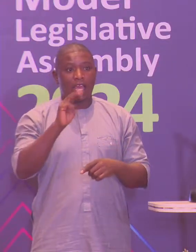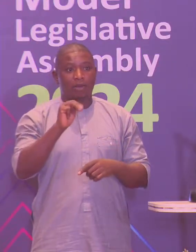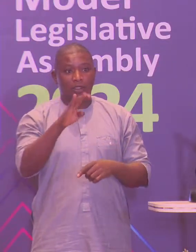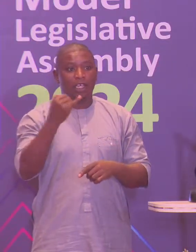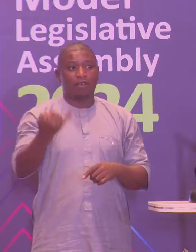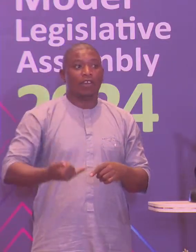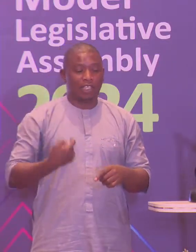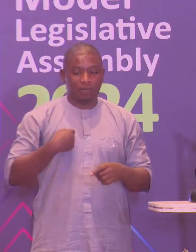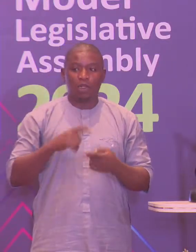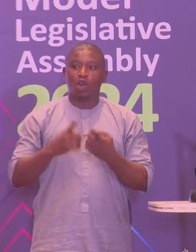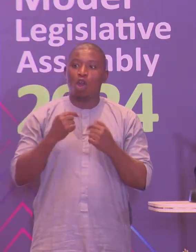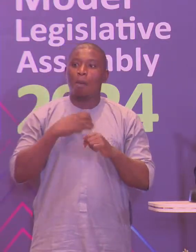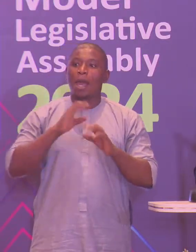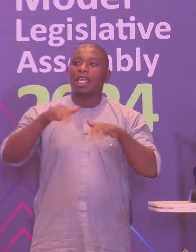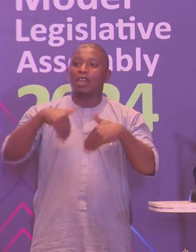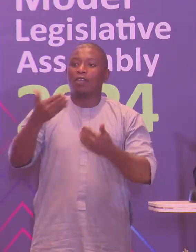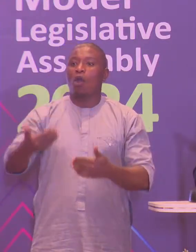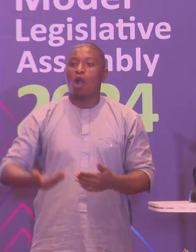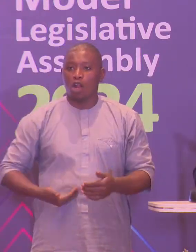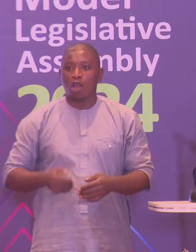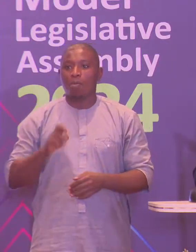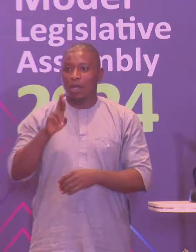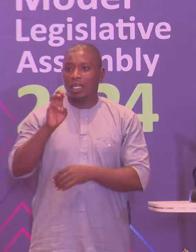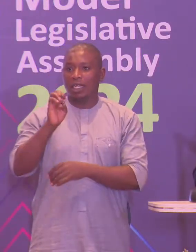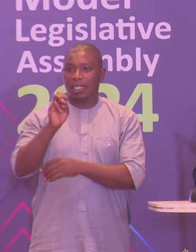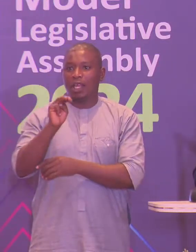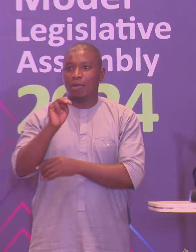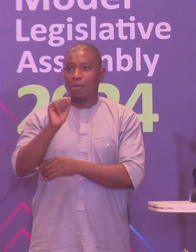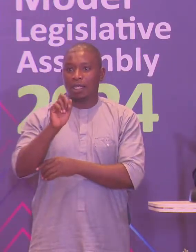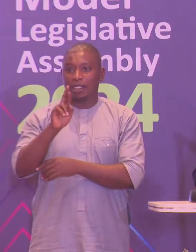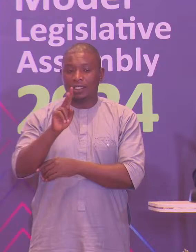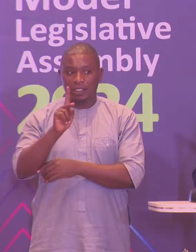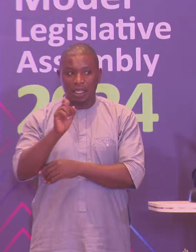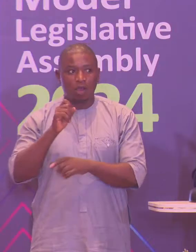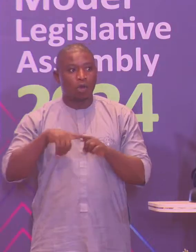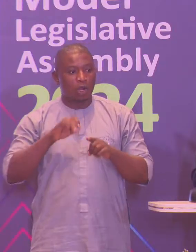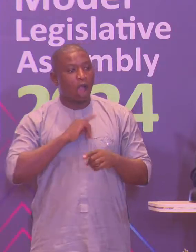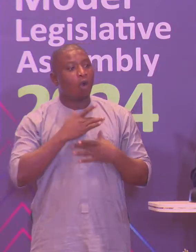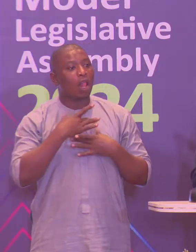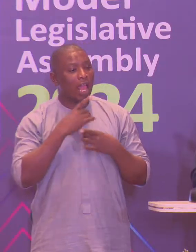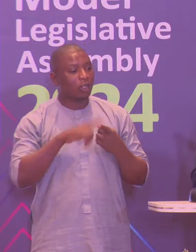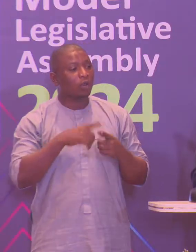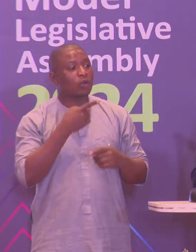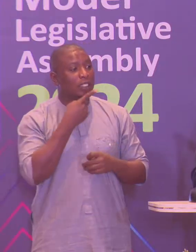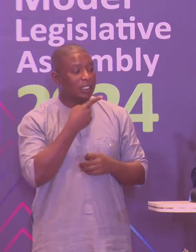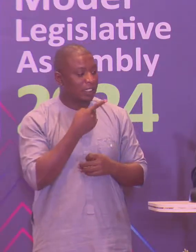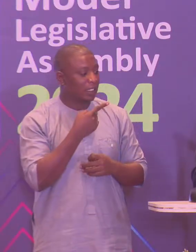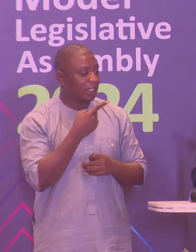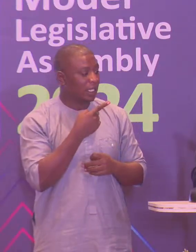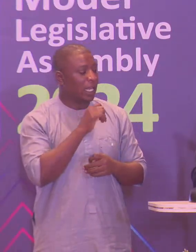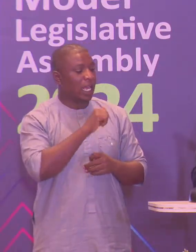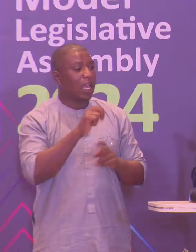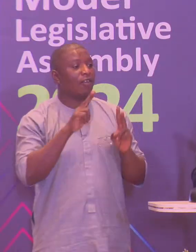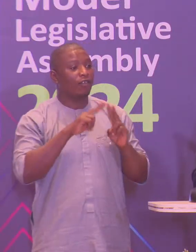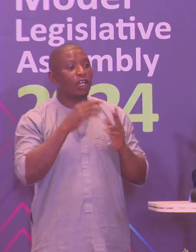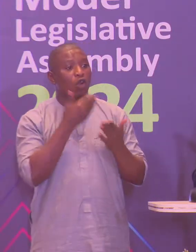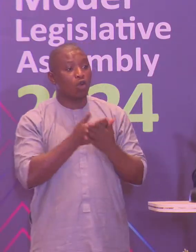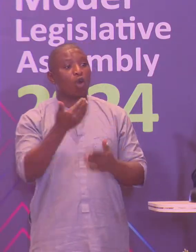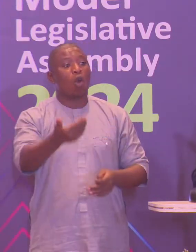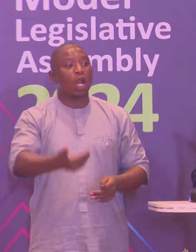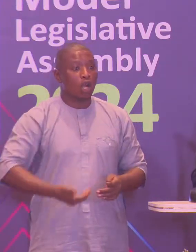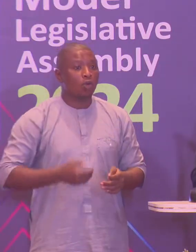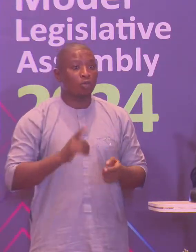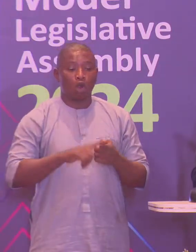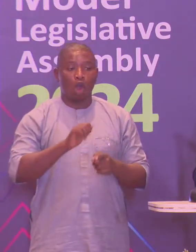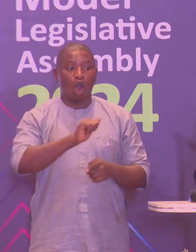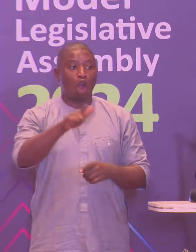welcome remarks, but I would like to say a very good welcome to all